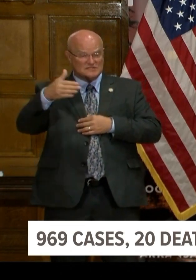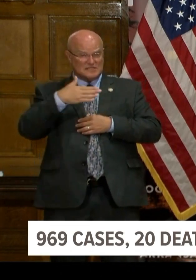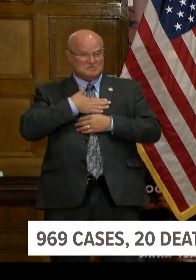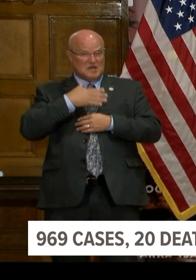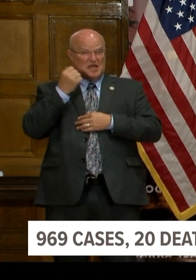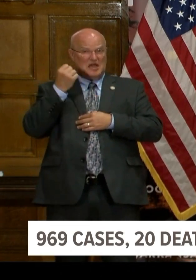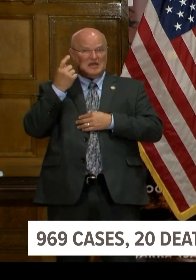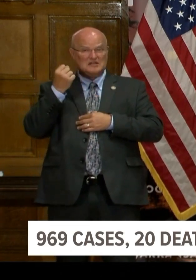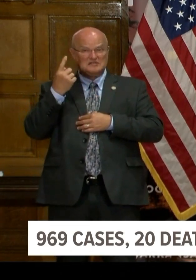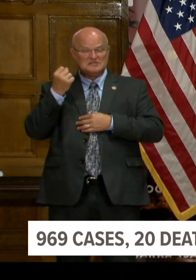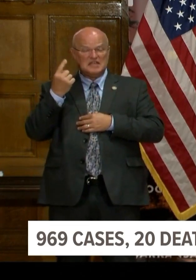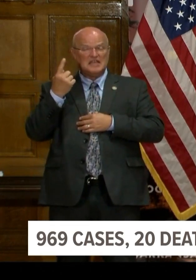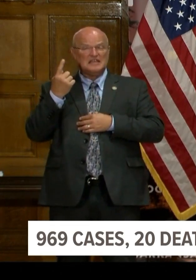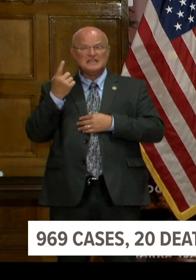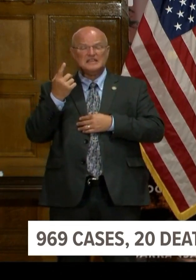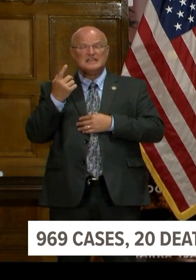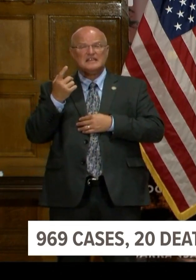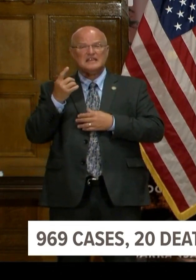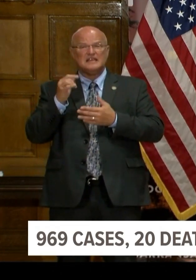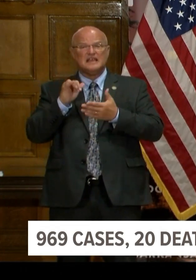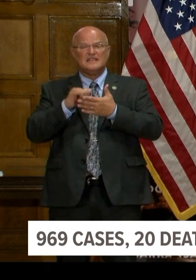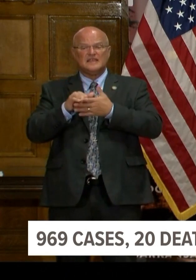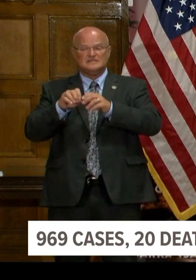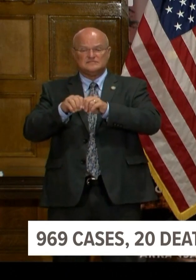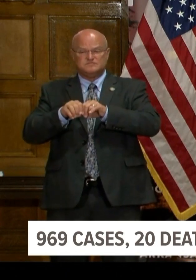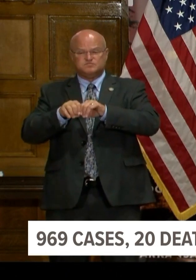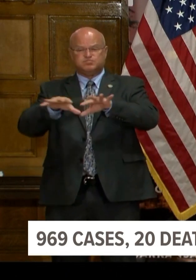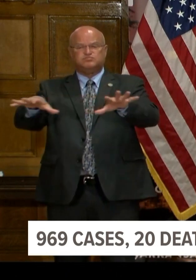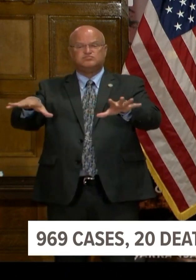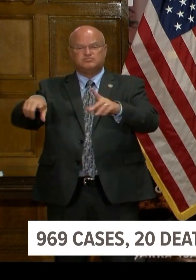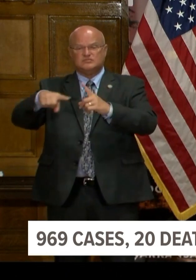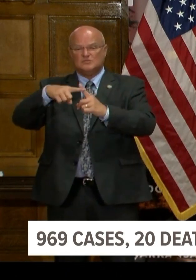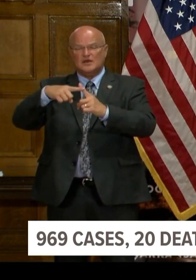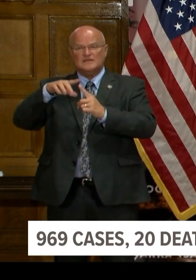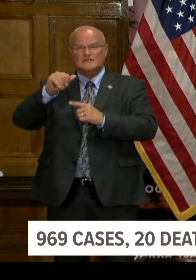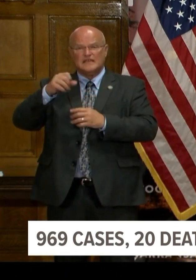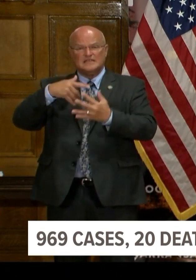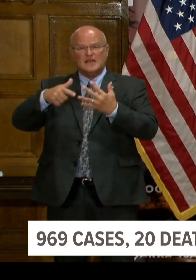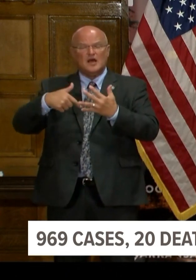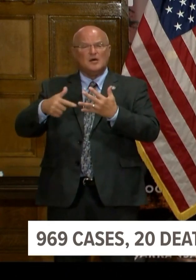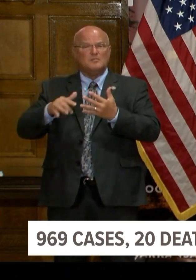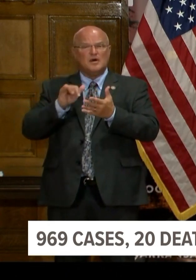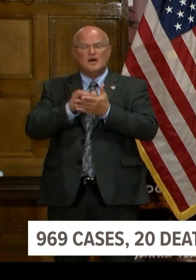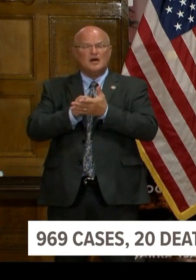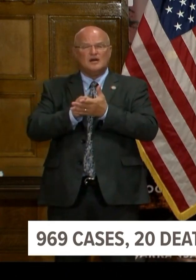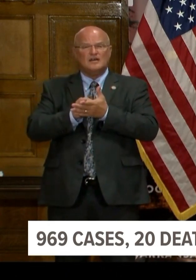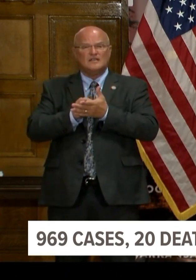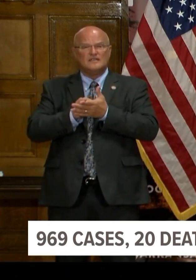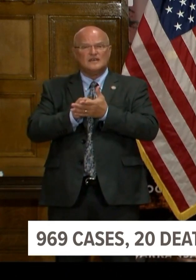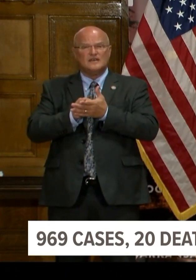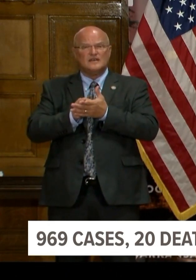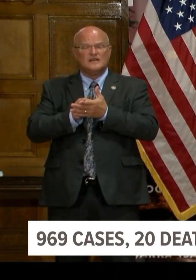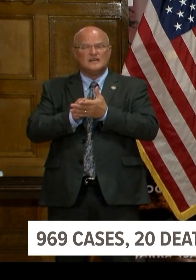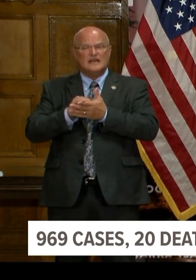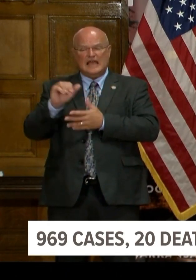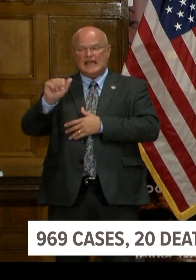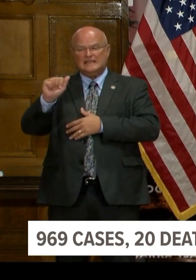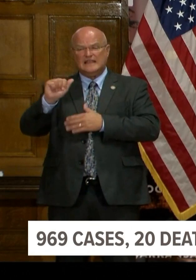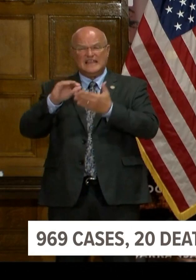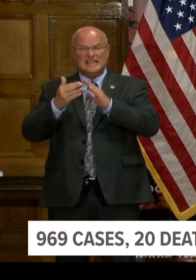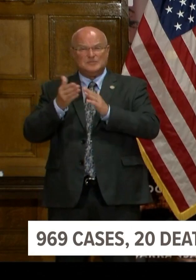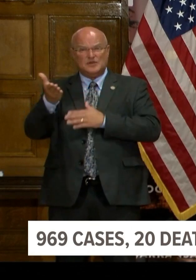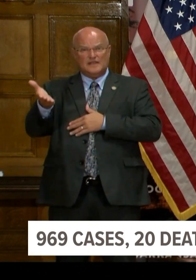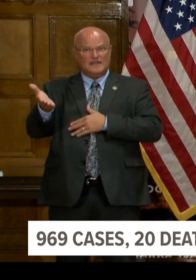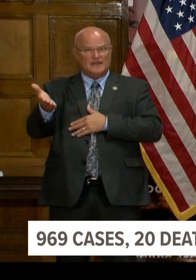understanding that there has not been any outbreak or even positive cases among the athletic community there.